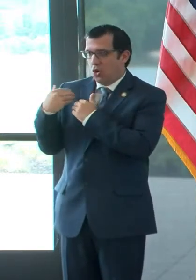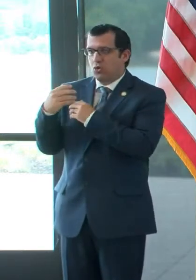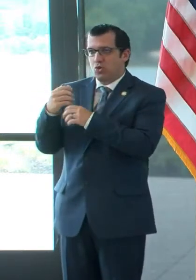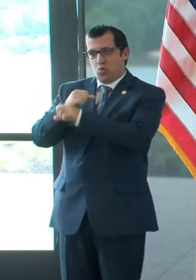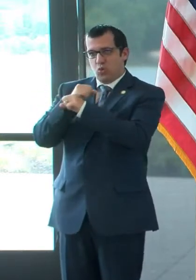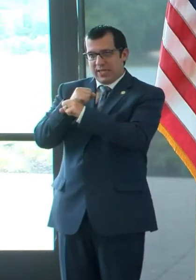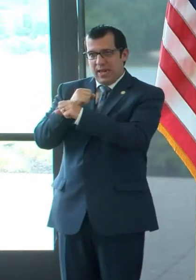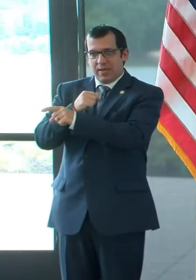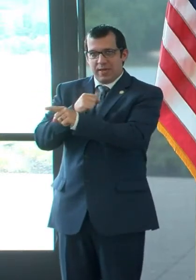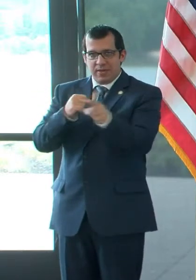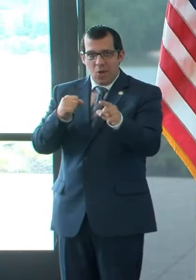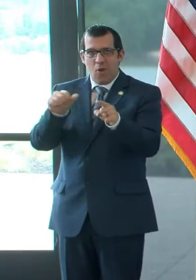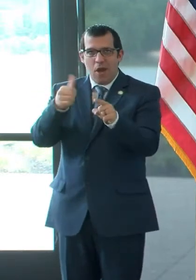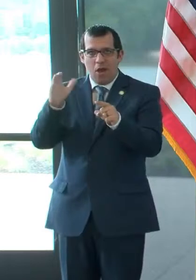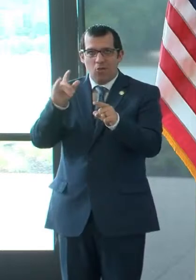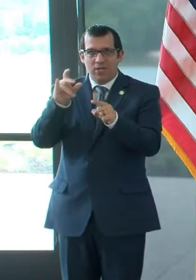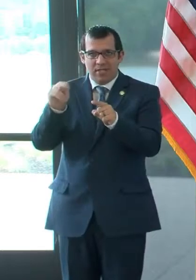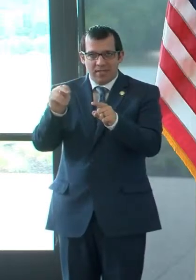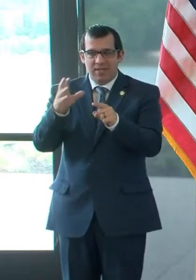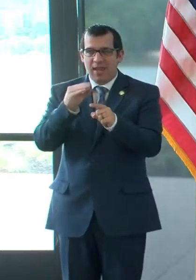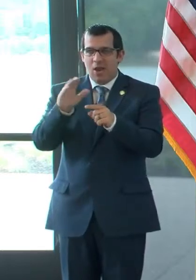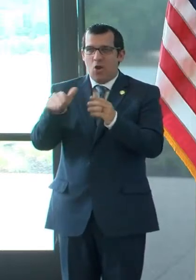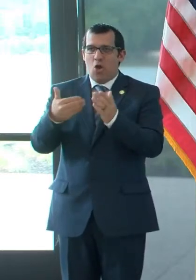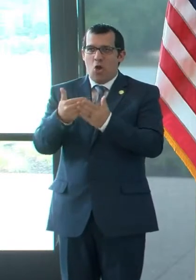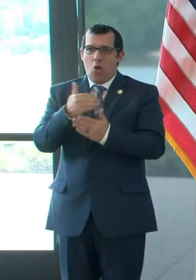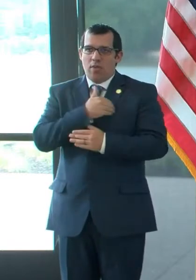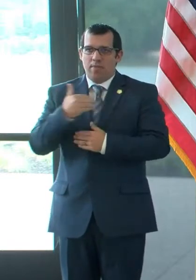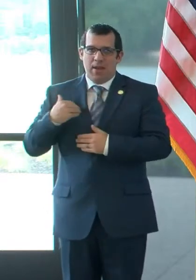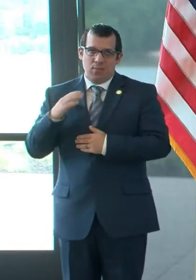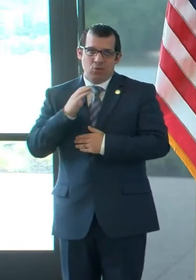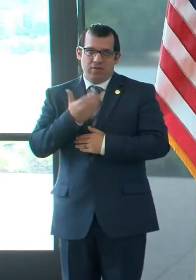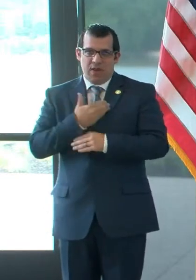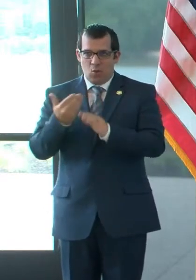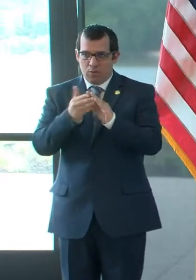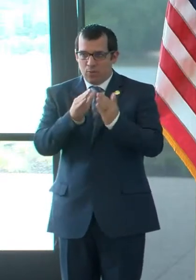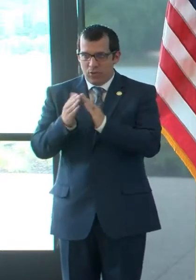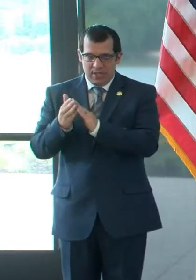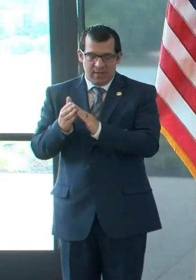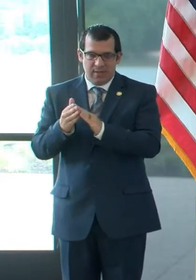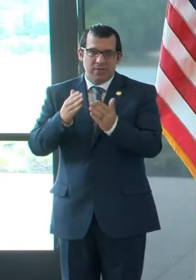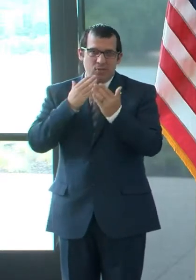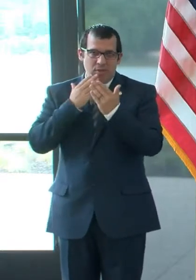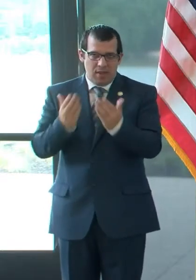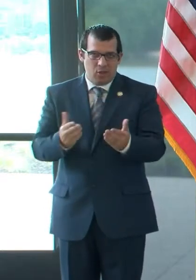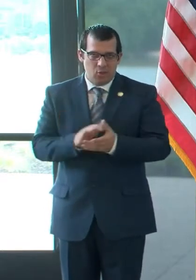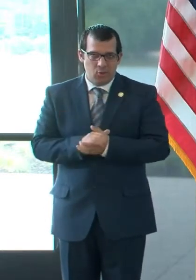our fellow citizens and all the members of our community. So thank you.